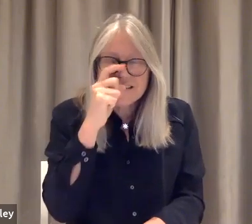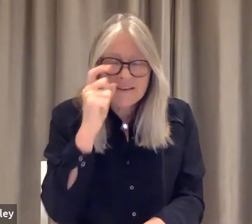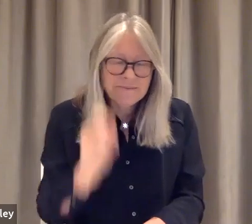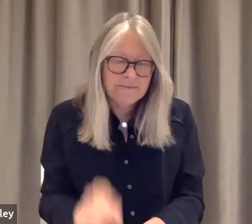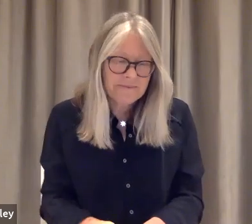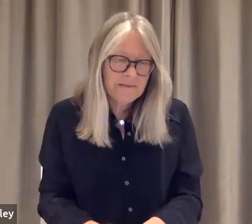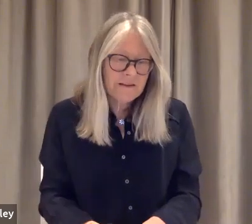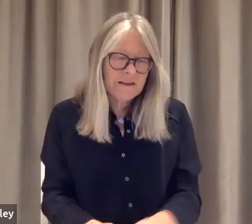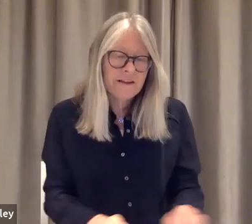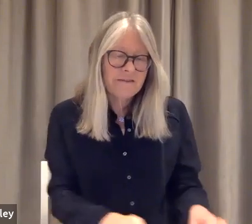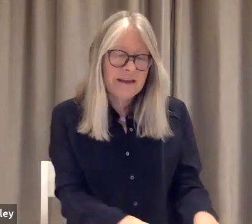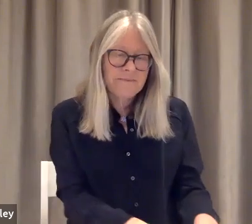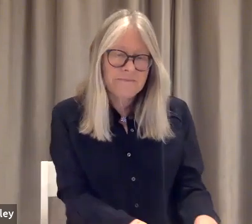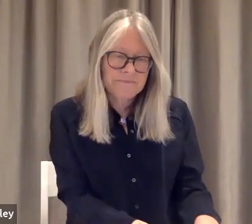Sister. Lovely.